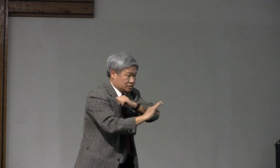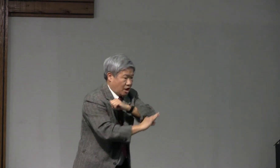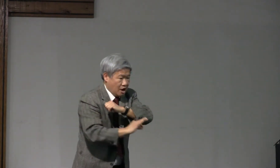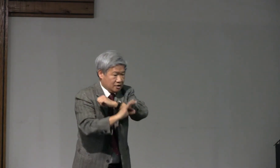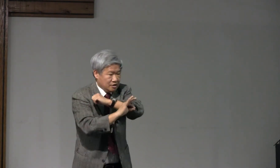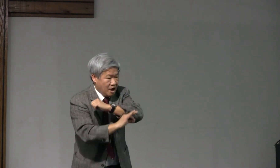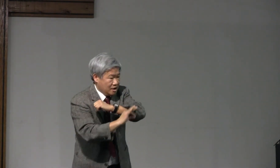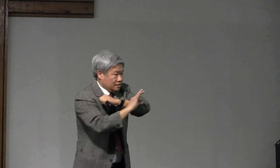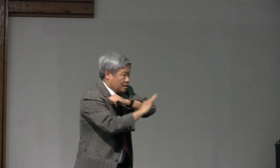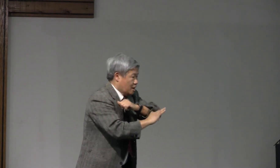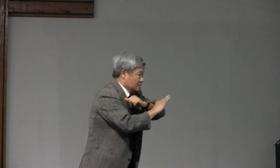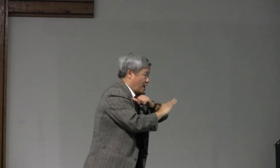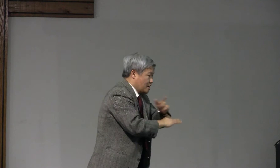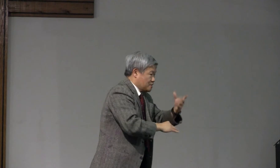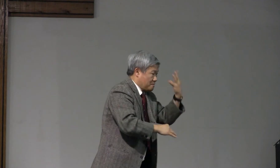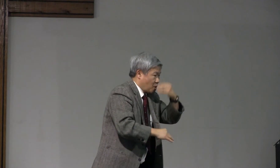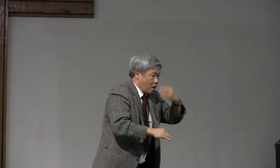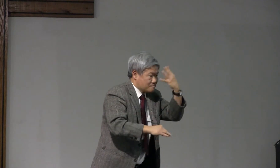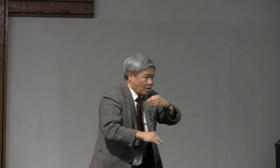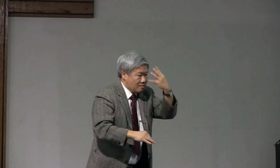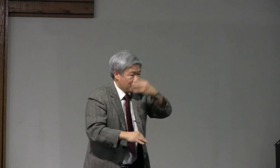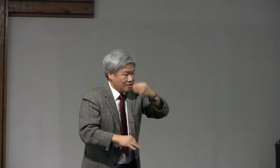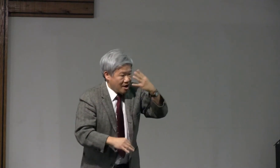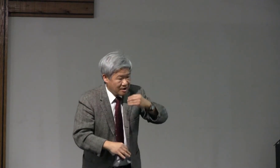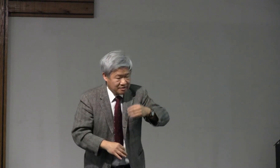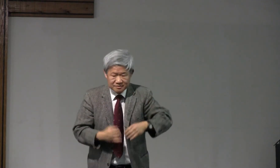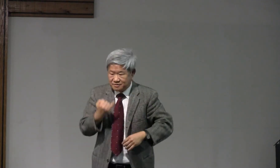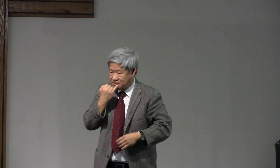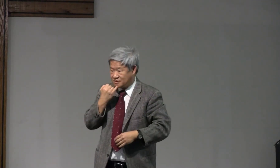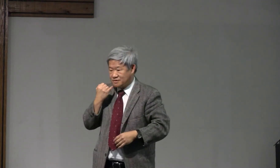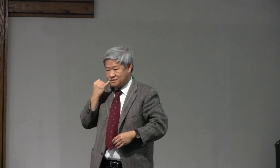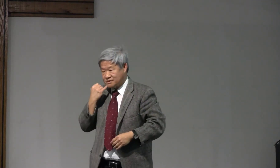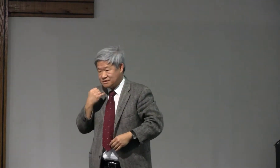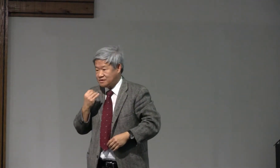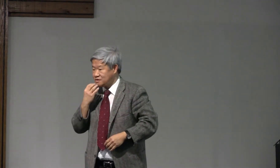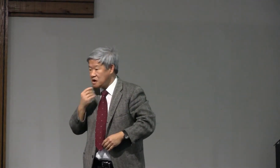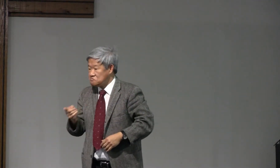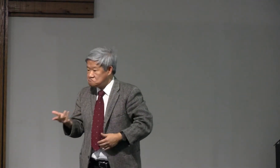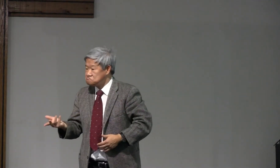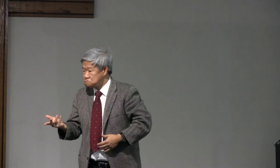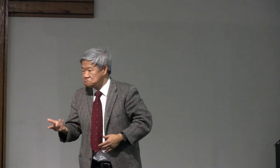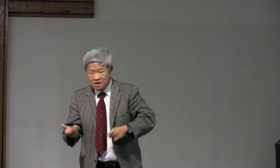And King Solomon became distracted by foreign women.